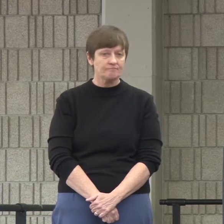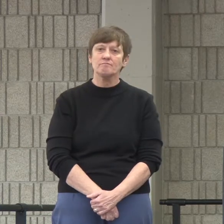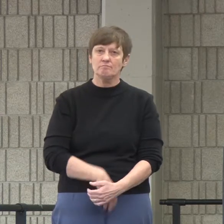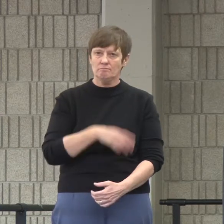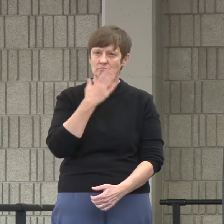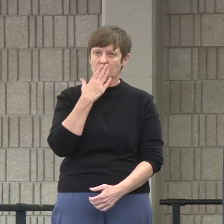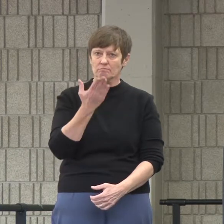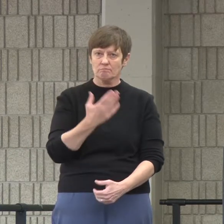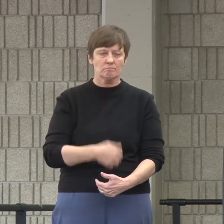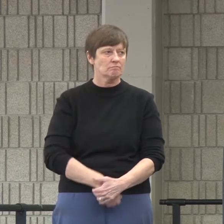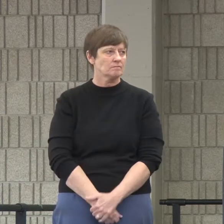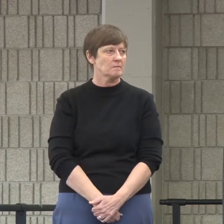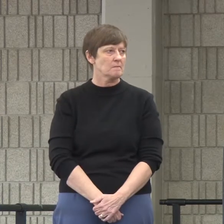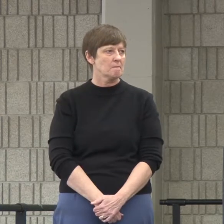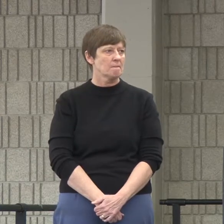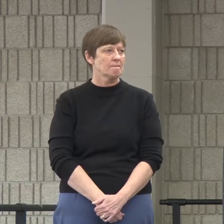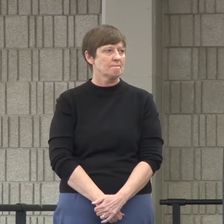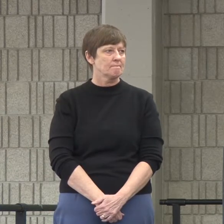Thank you.